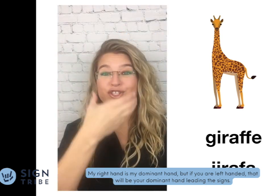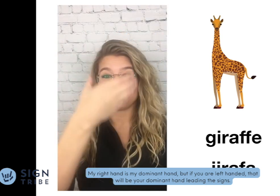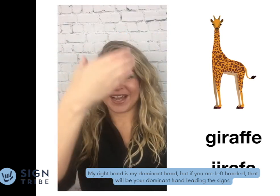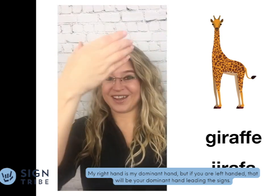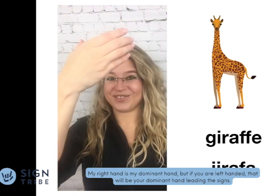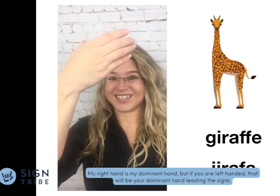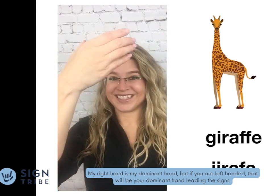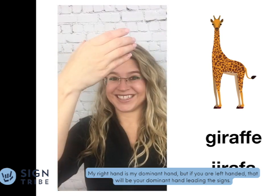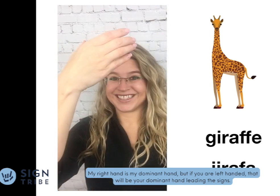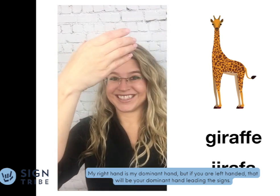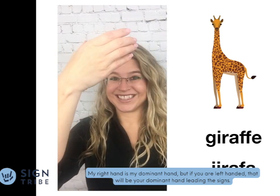Giraffe.